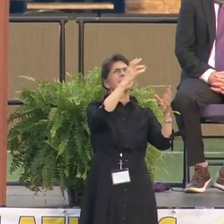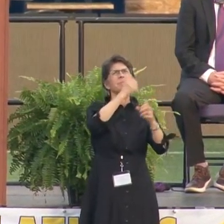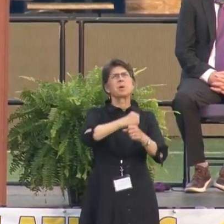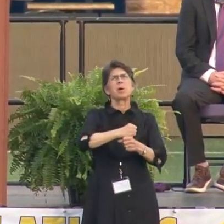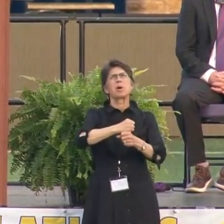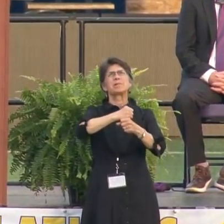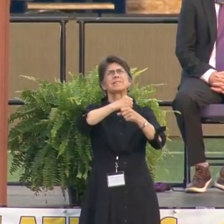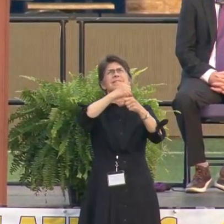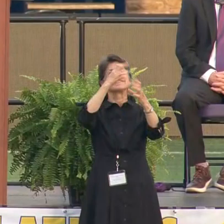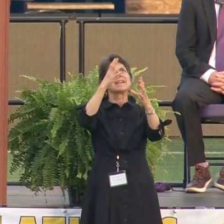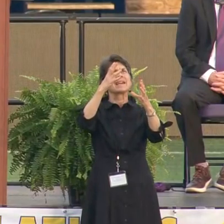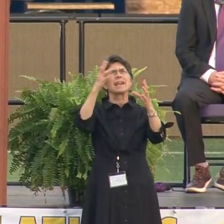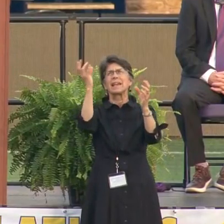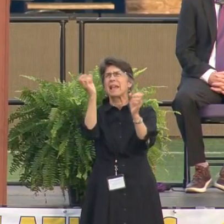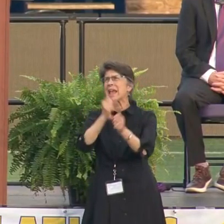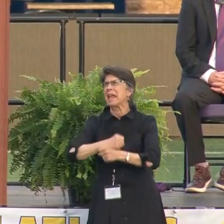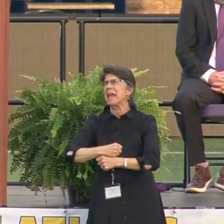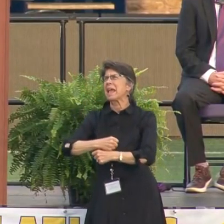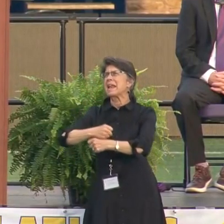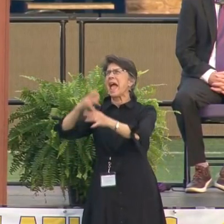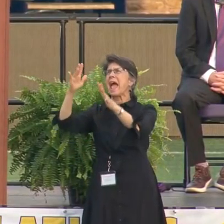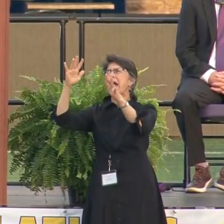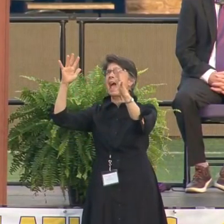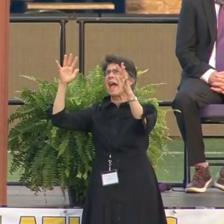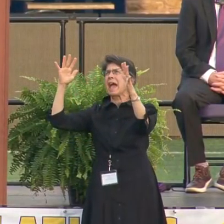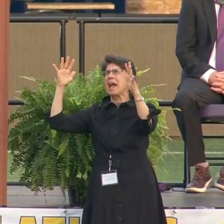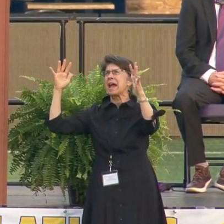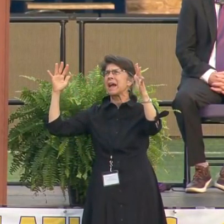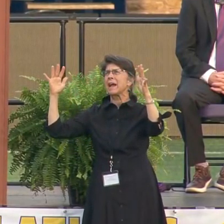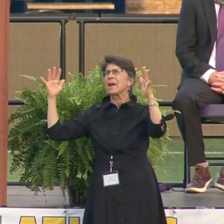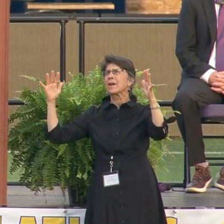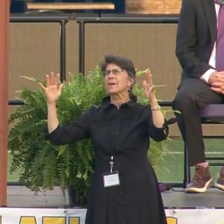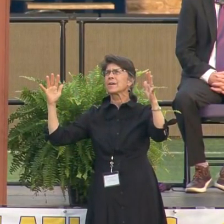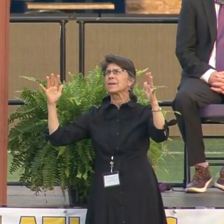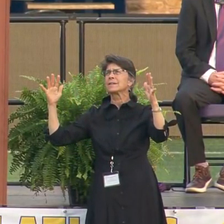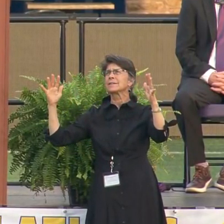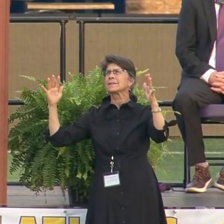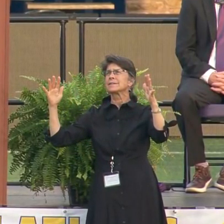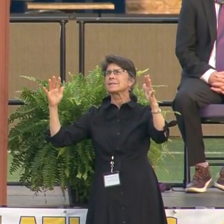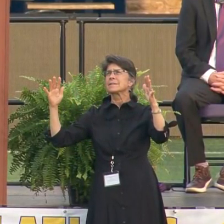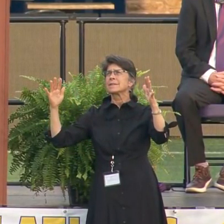bombs bursting in air,